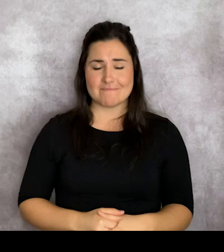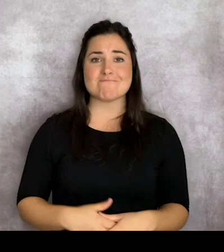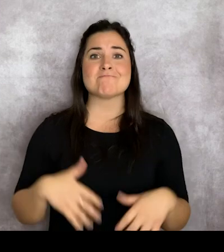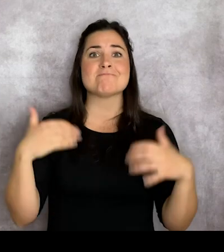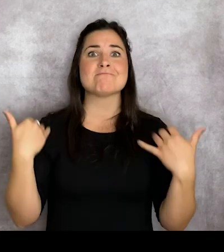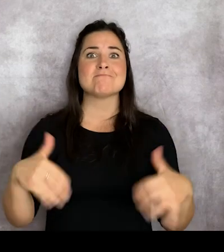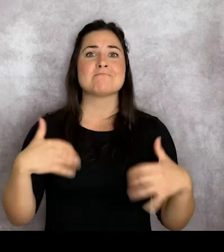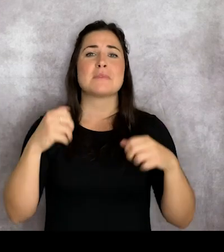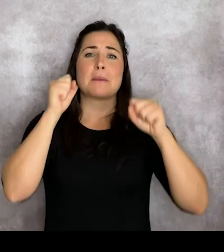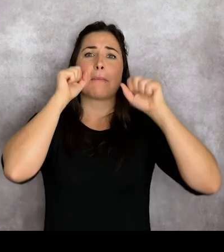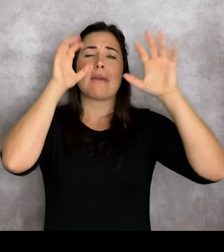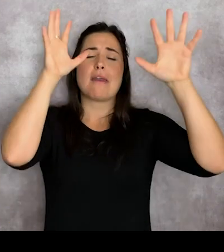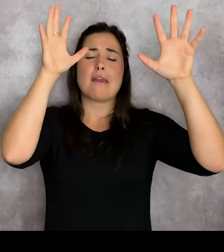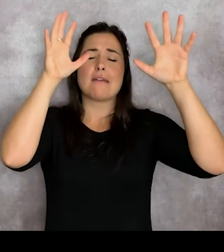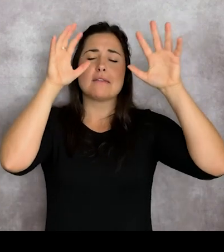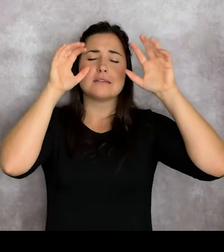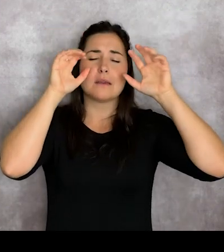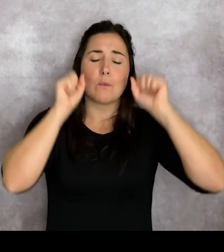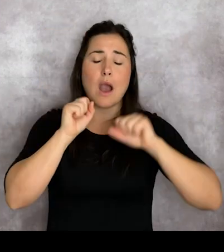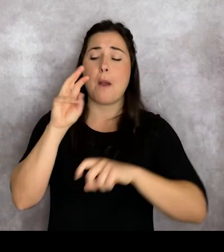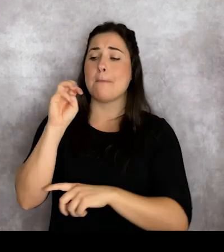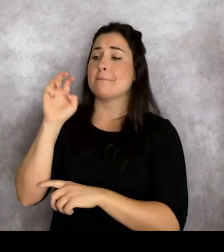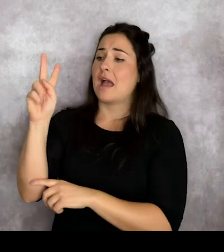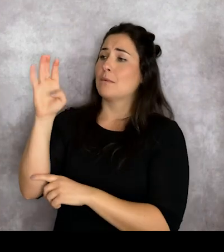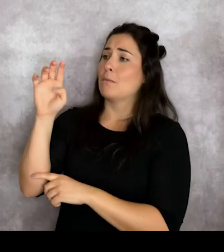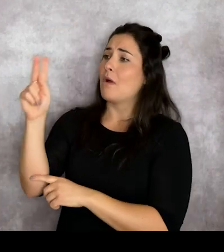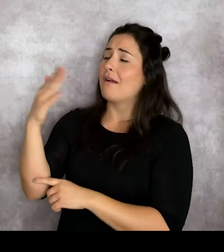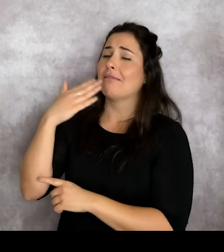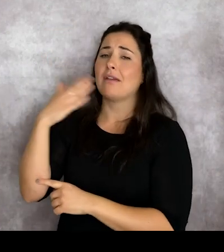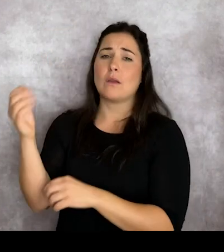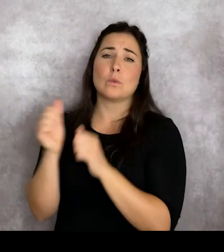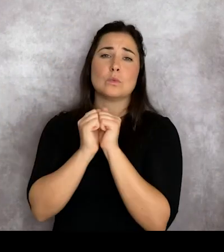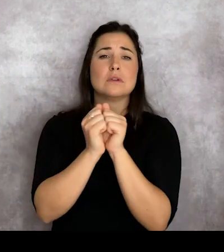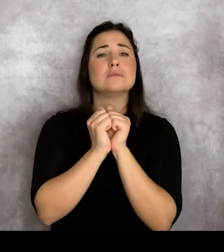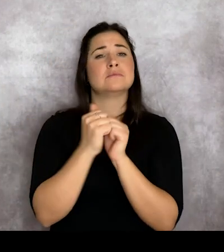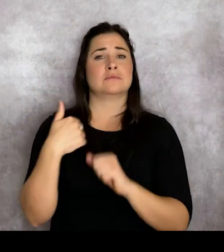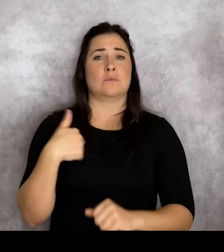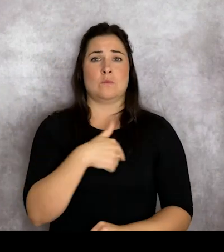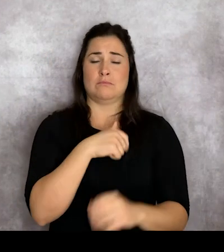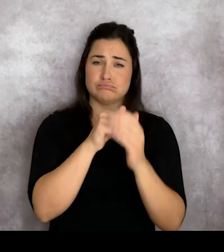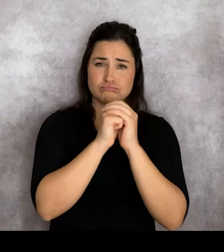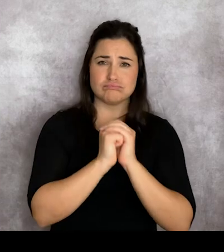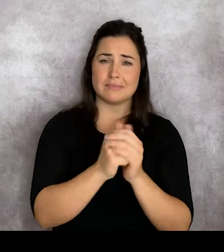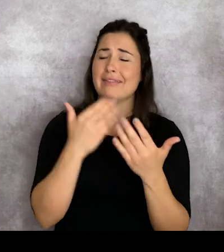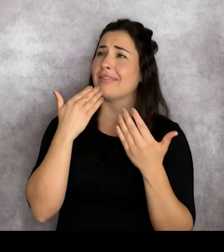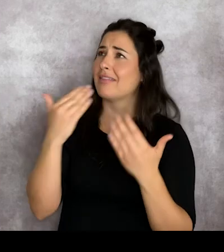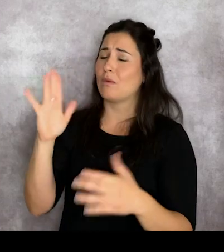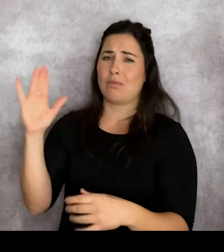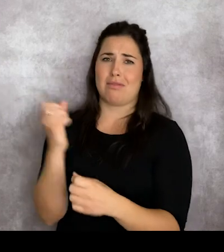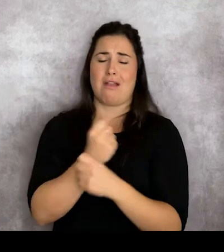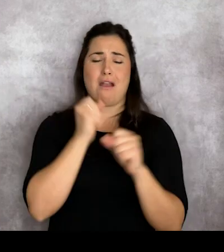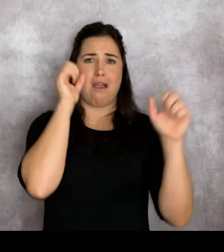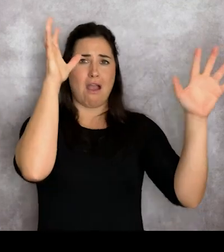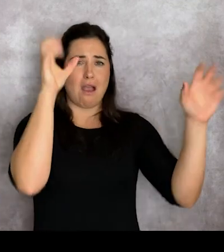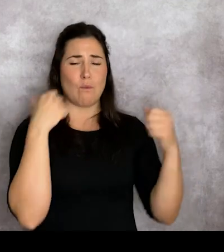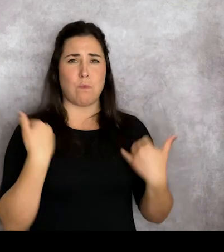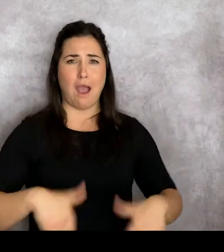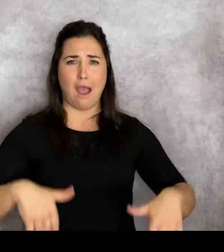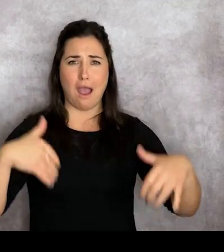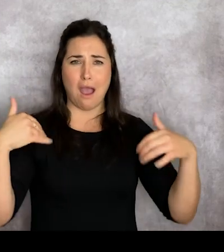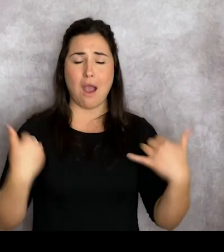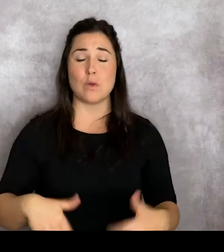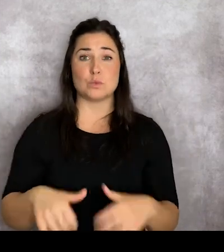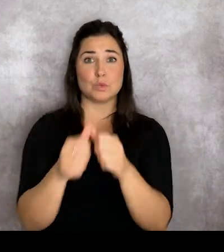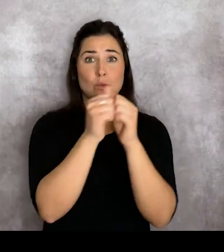such an incredible time to be led by Mac Brock in worship and our worship team. I just love it. So awesome. Yes. Just anytime we get together